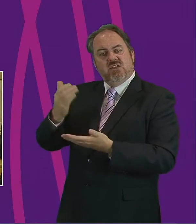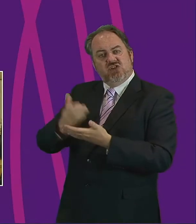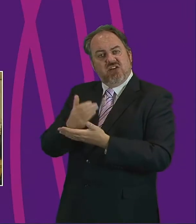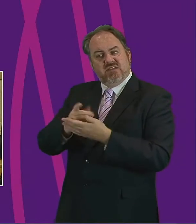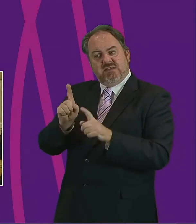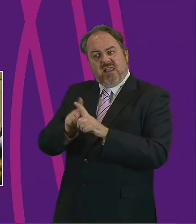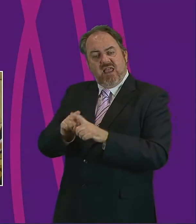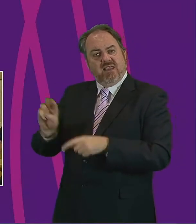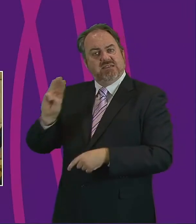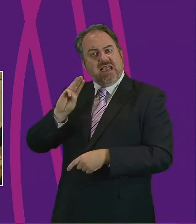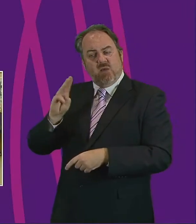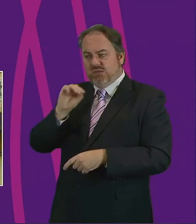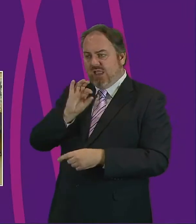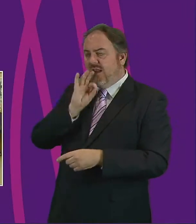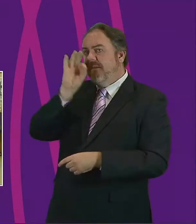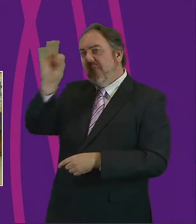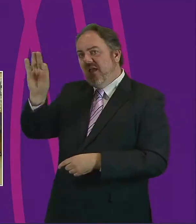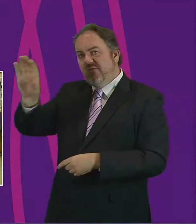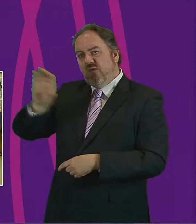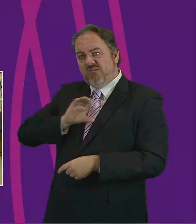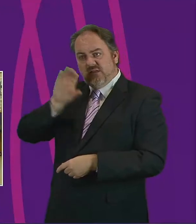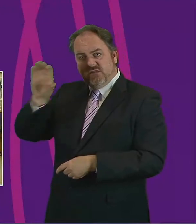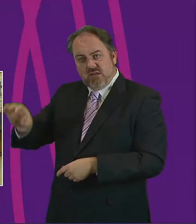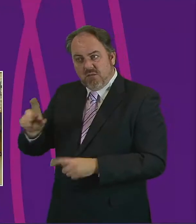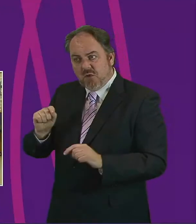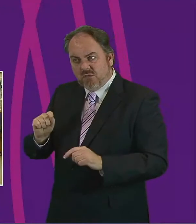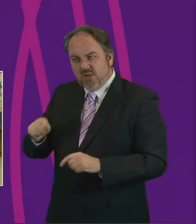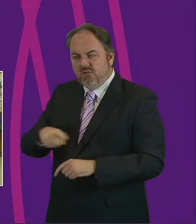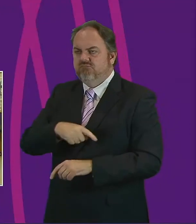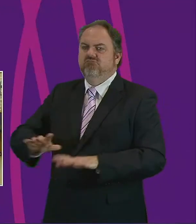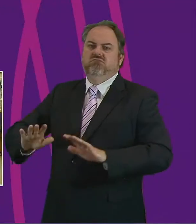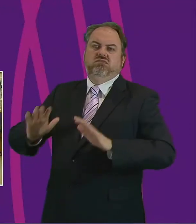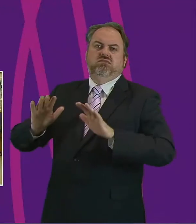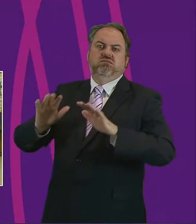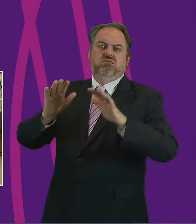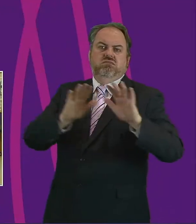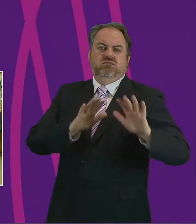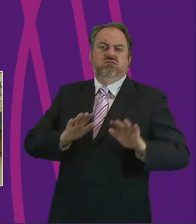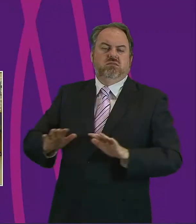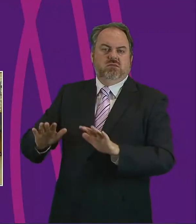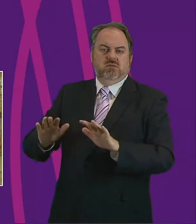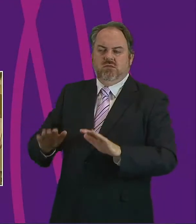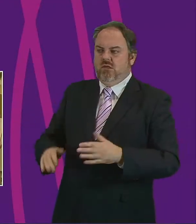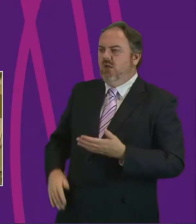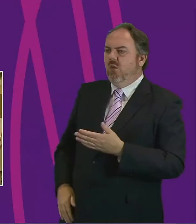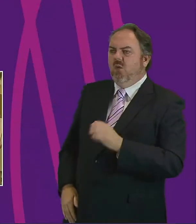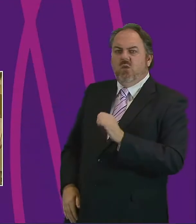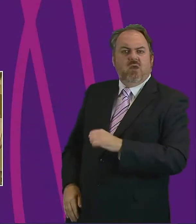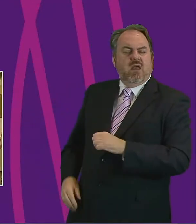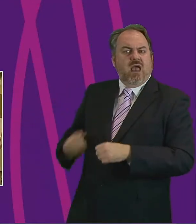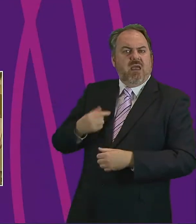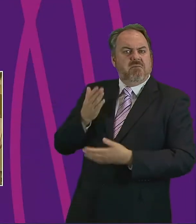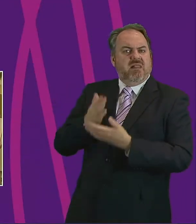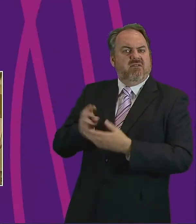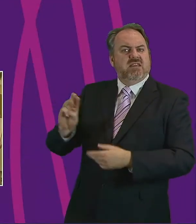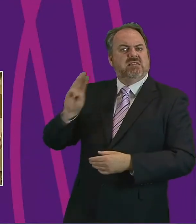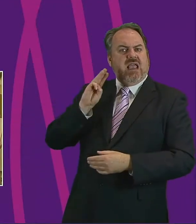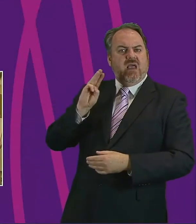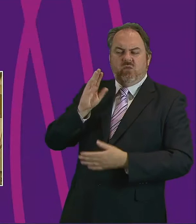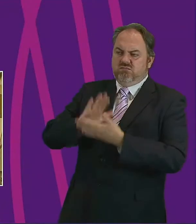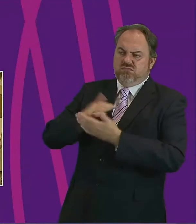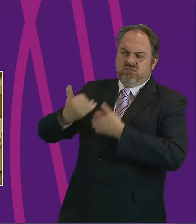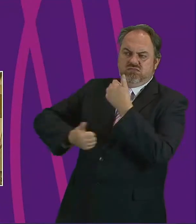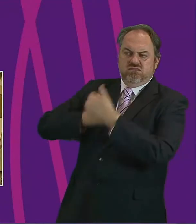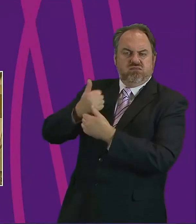Scotland can apply? First Minister. I think the Scouts do a fantastic job, and I would pay tribute